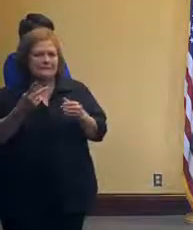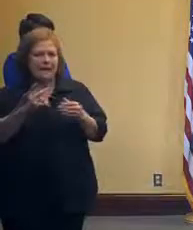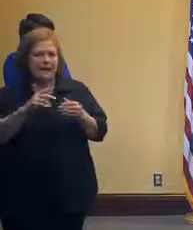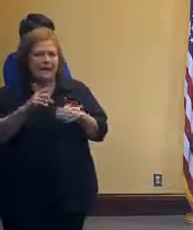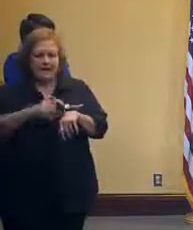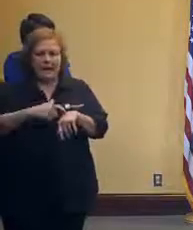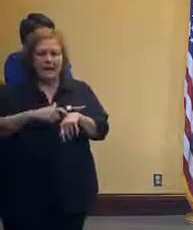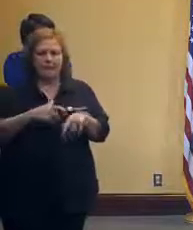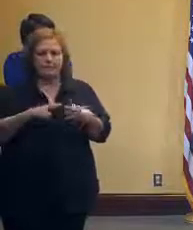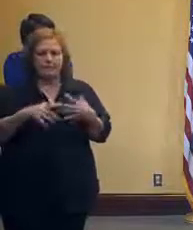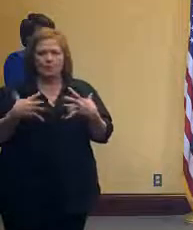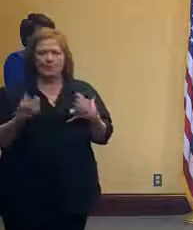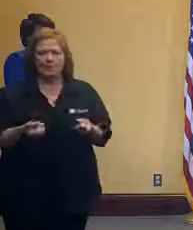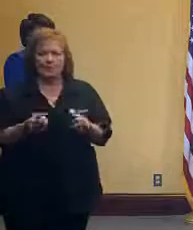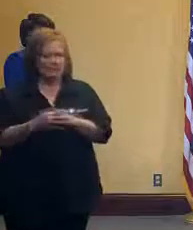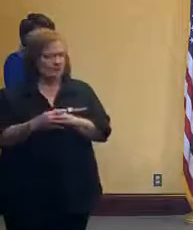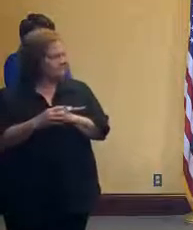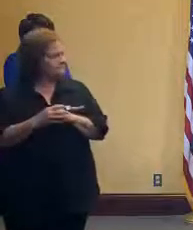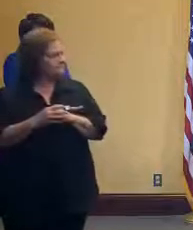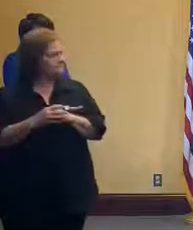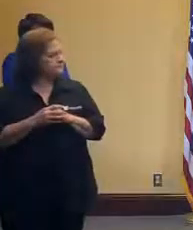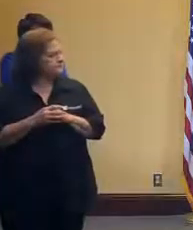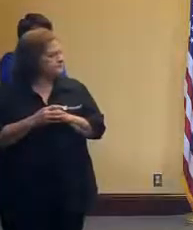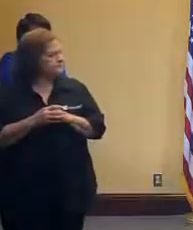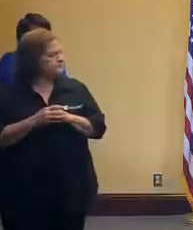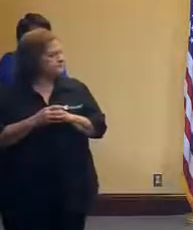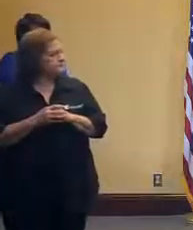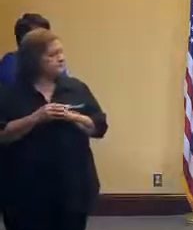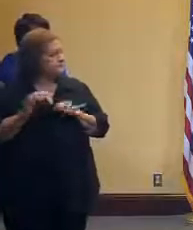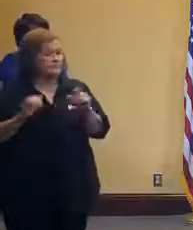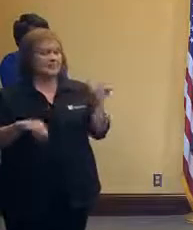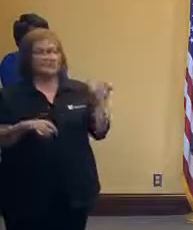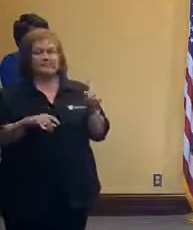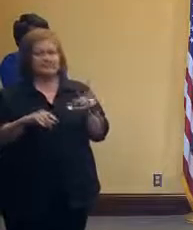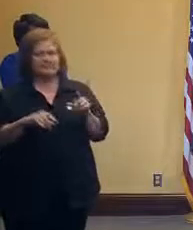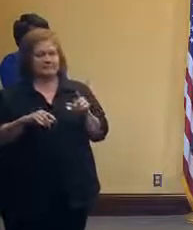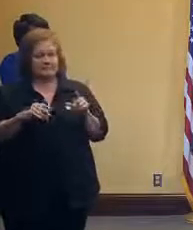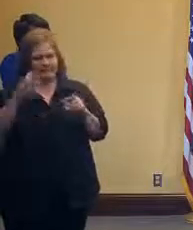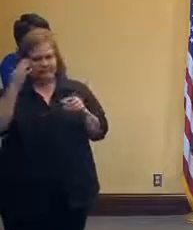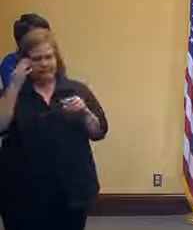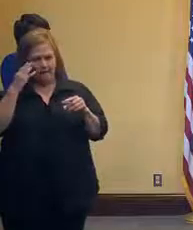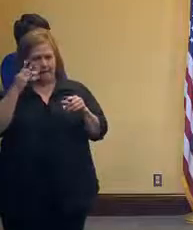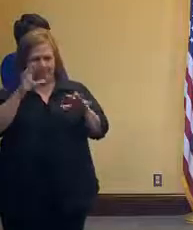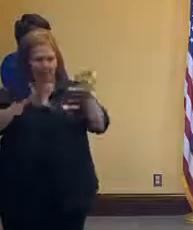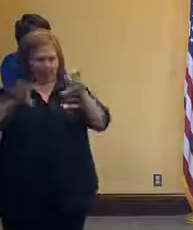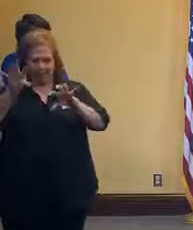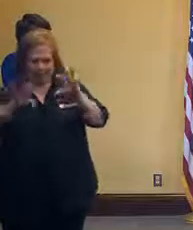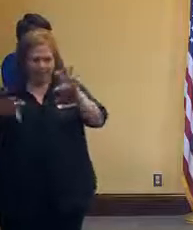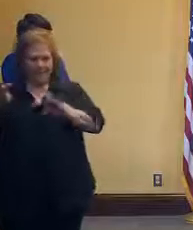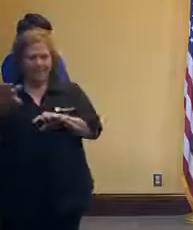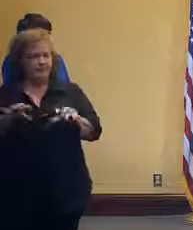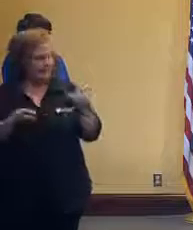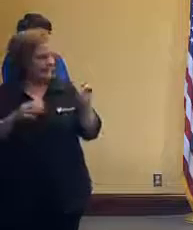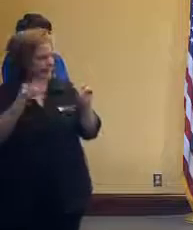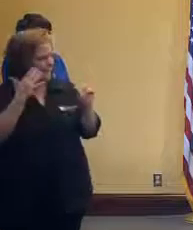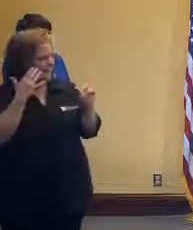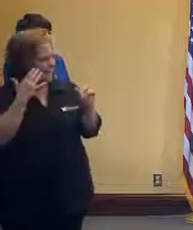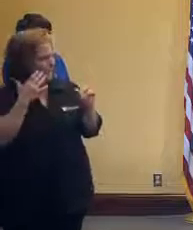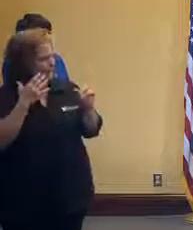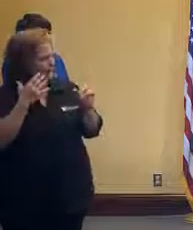recover. Okay, we can go to the next. This is a busy slide. This looks very